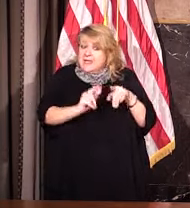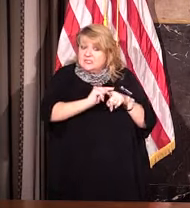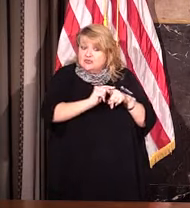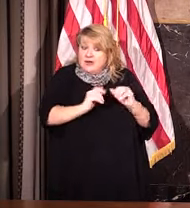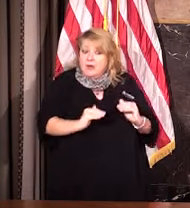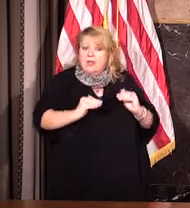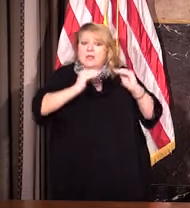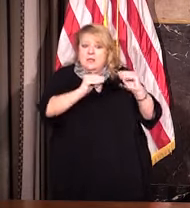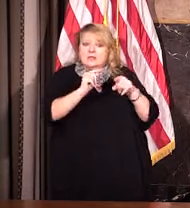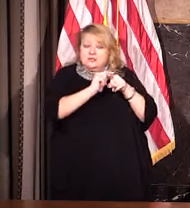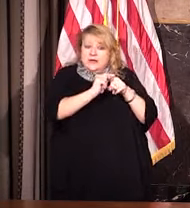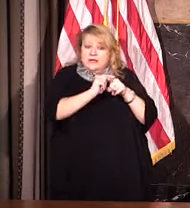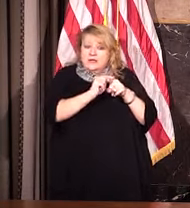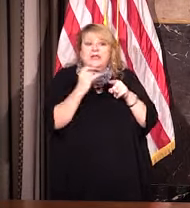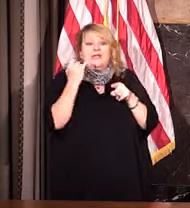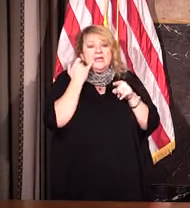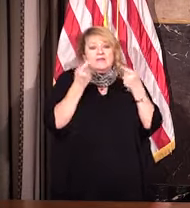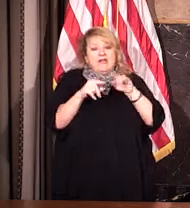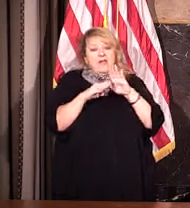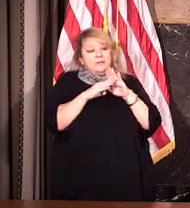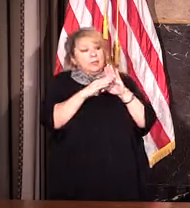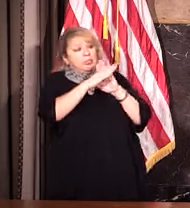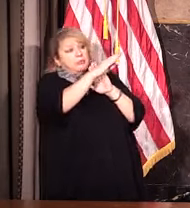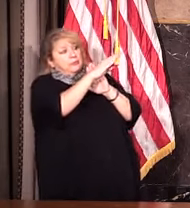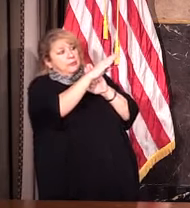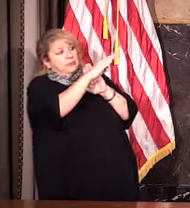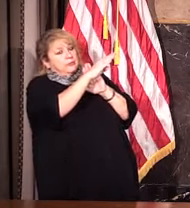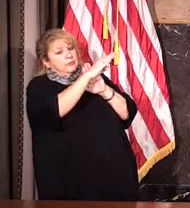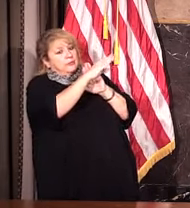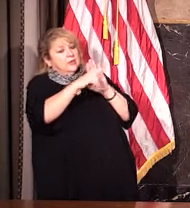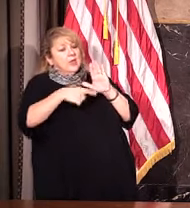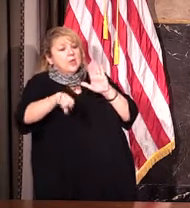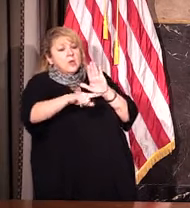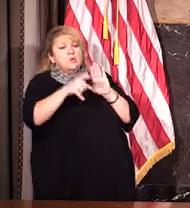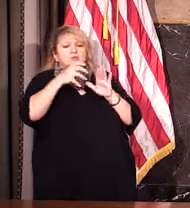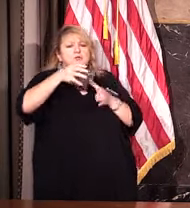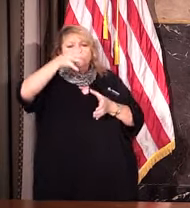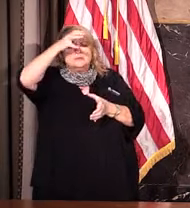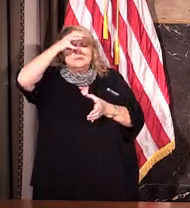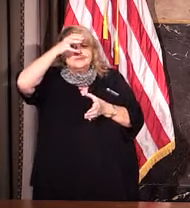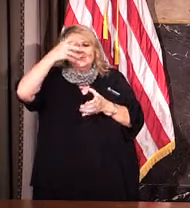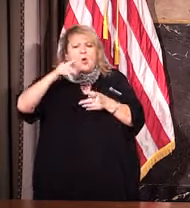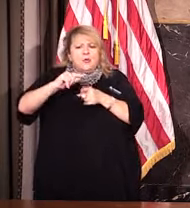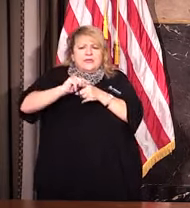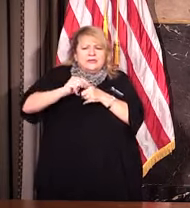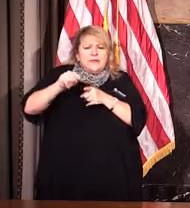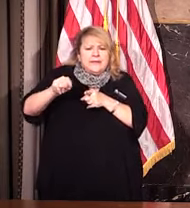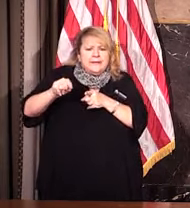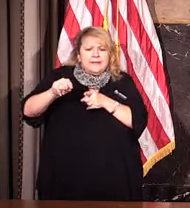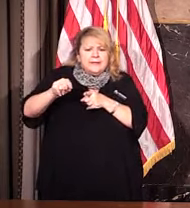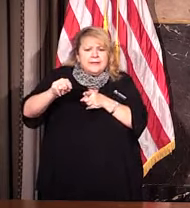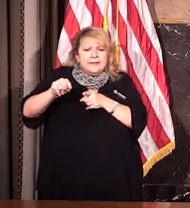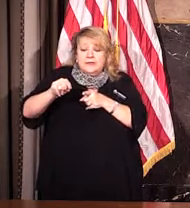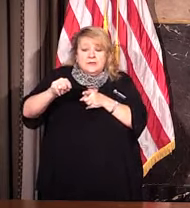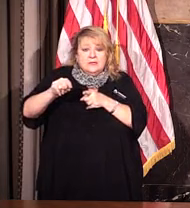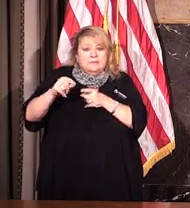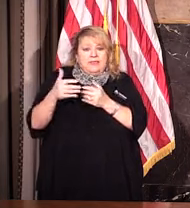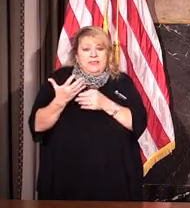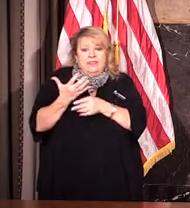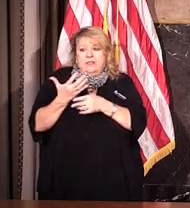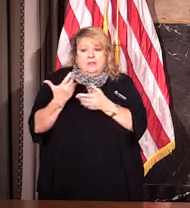comes, it is possible that you wouldn't have afforded that expertise. We communicate, we strategize throughout the state, but it is a reality.